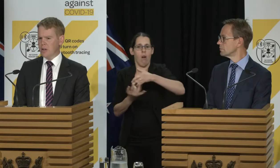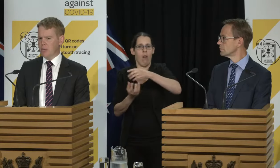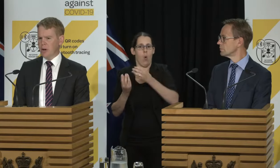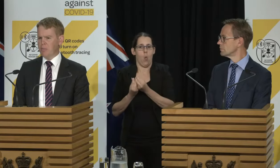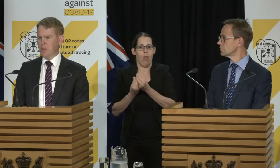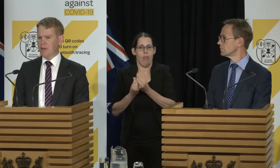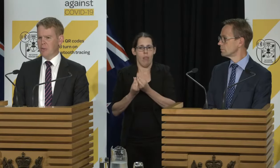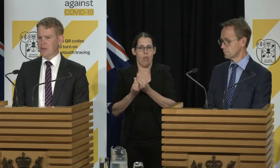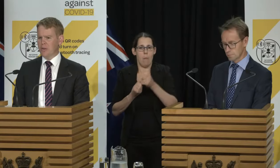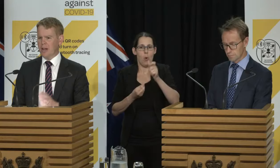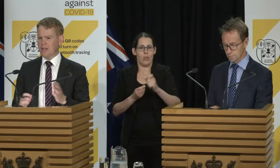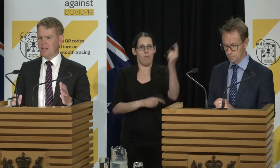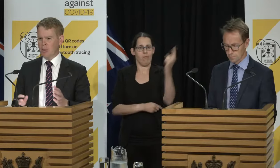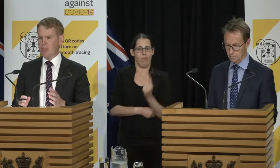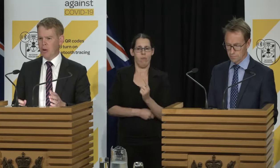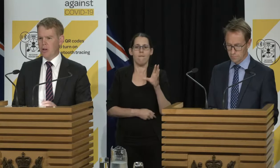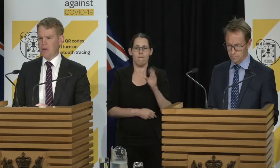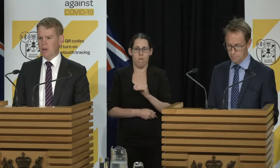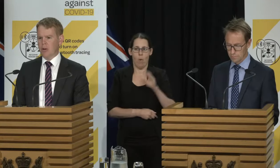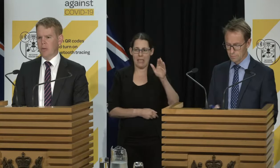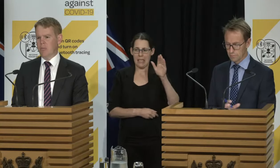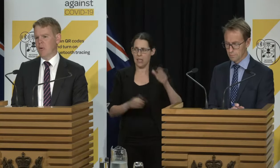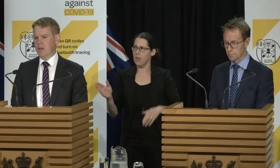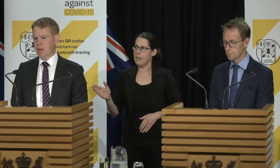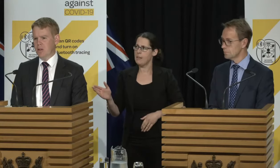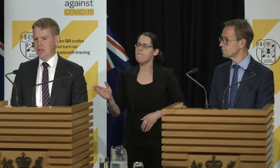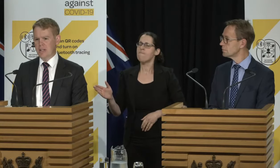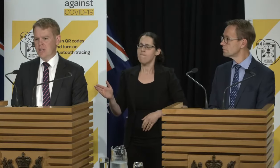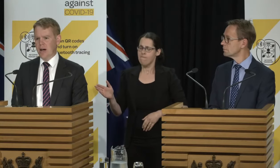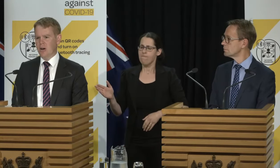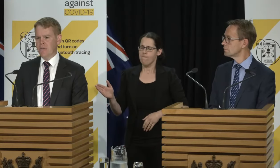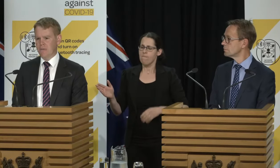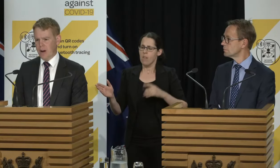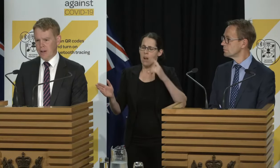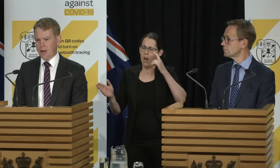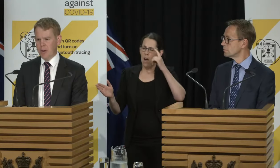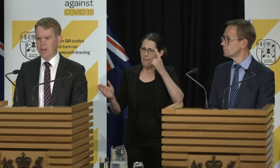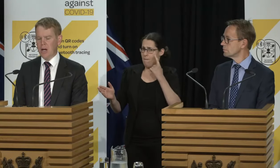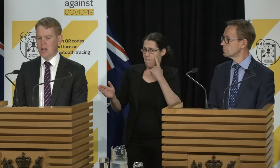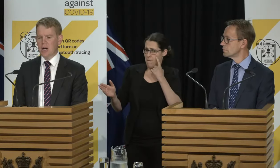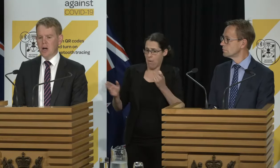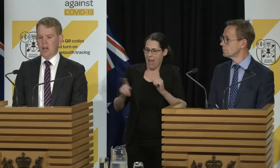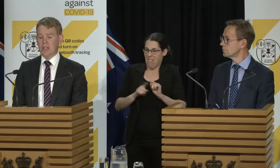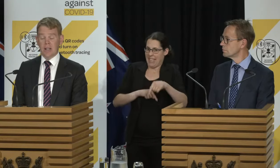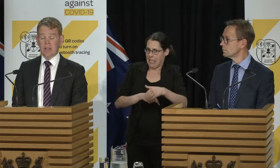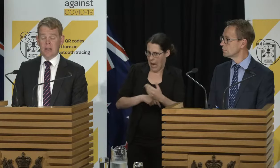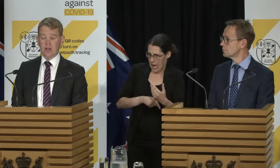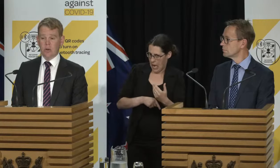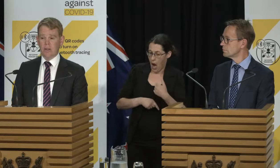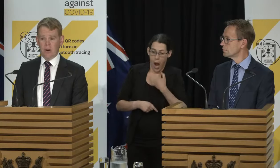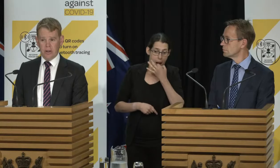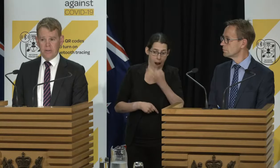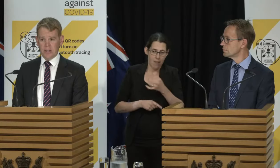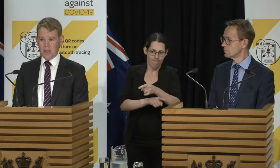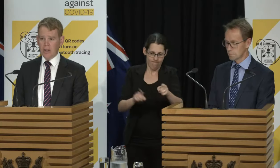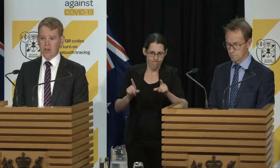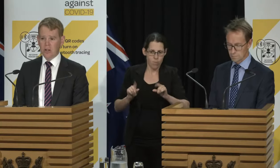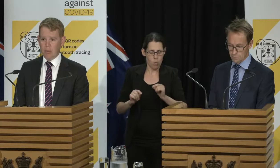that. I think it was over that summer period. I think it might have been, the next day I found out about that. I did ask that they do a